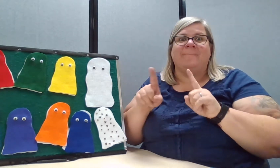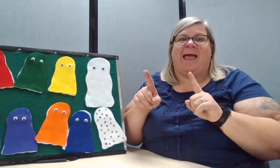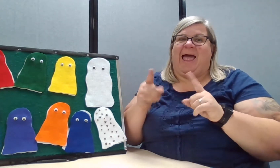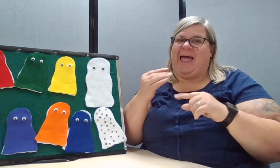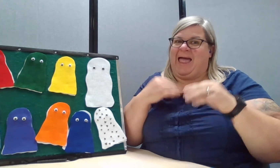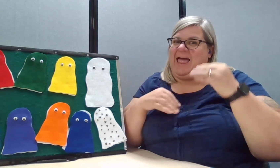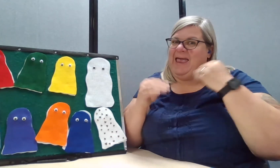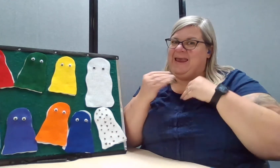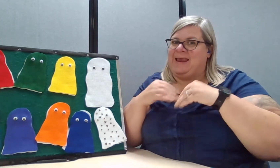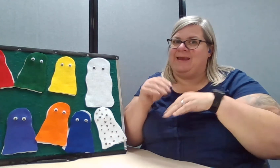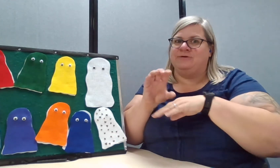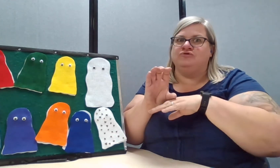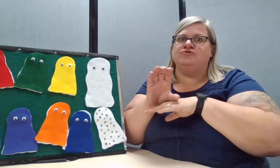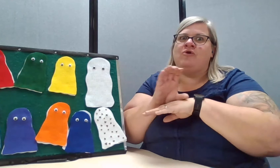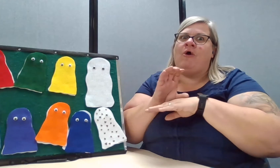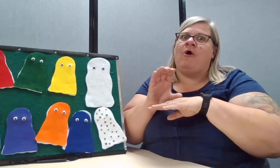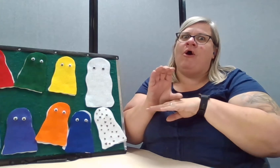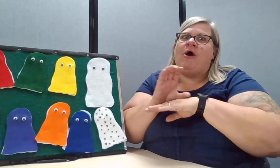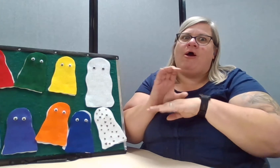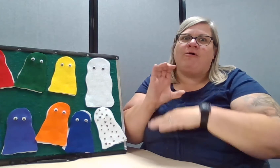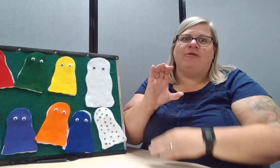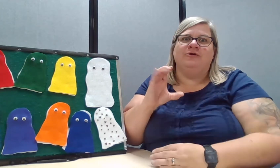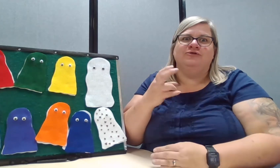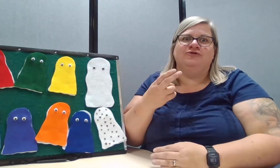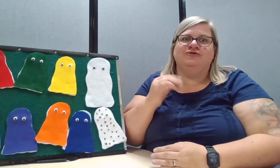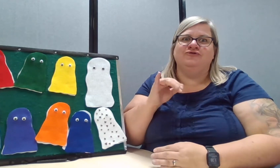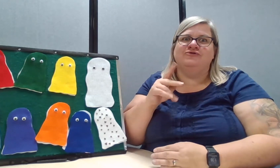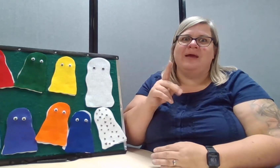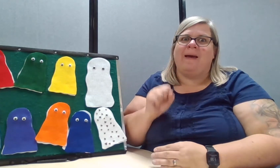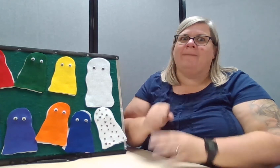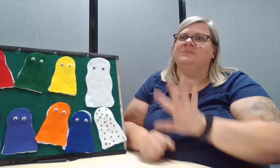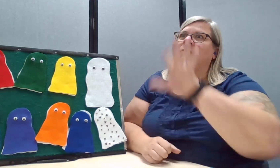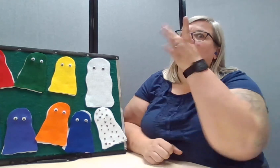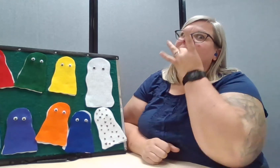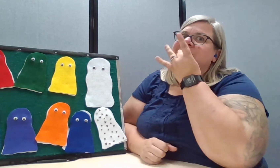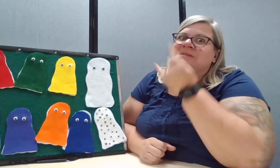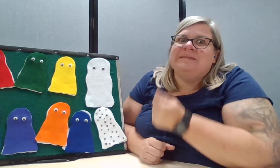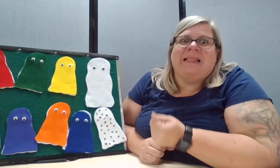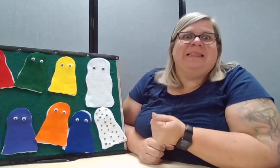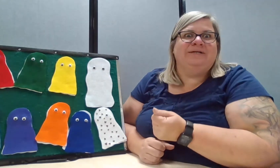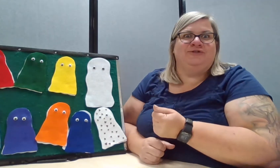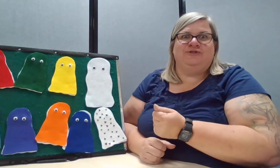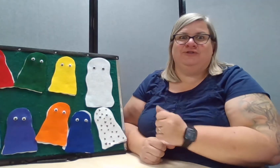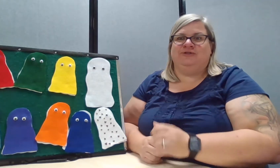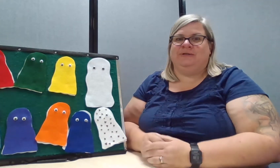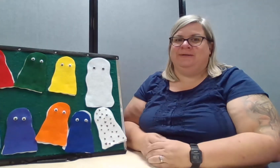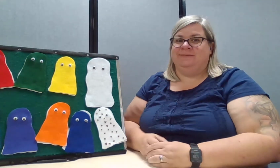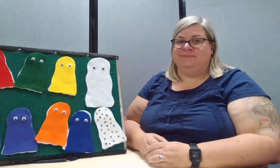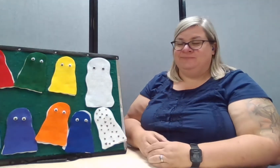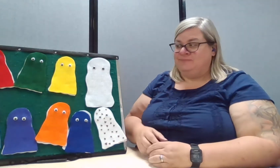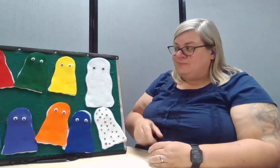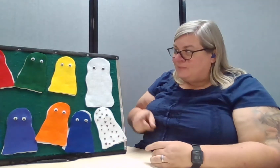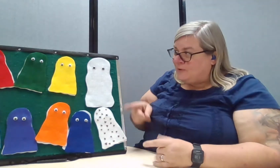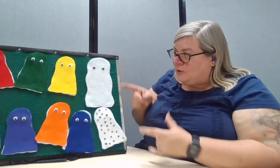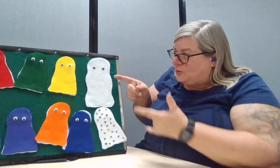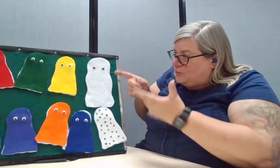I'm different, but what I ate was chocolate chips, and they were delicious.